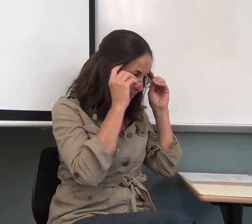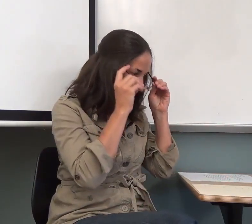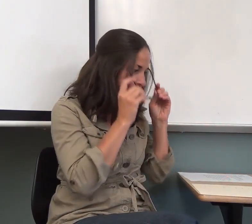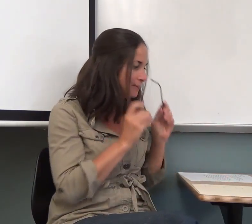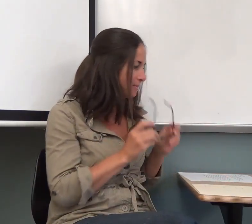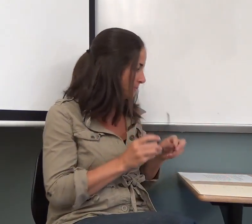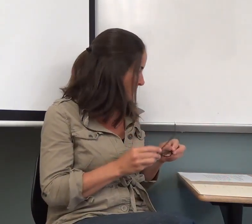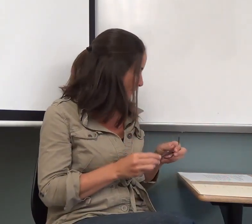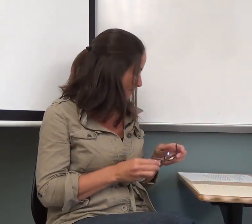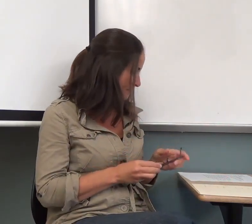do.